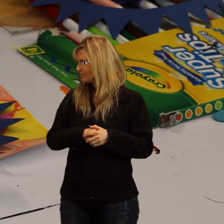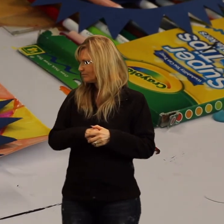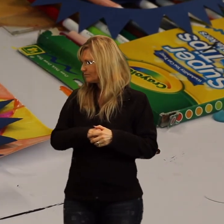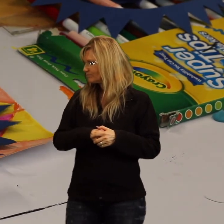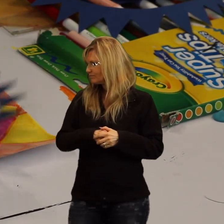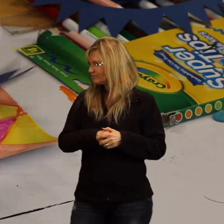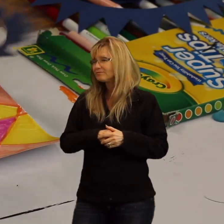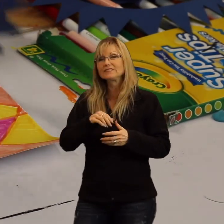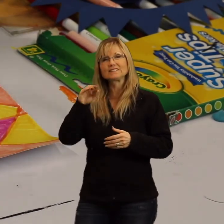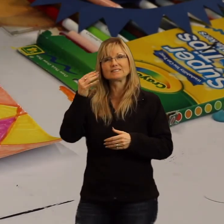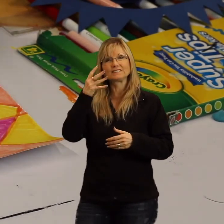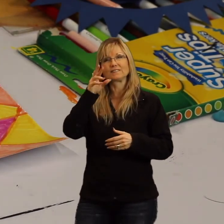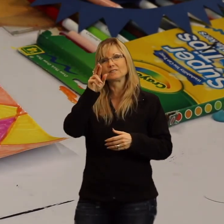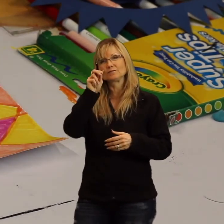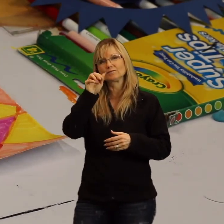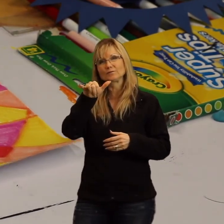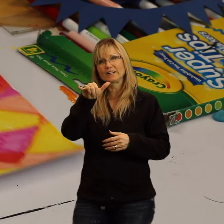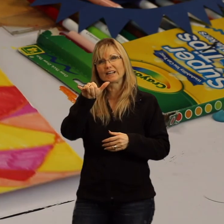And the sun ray.